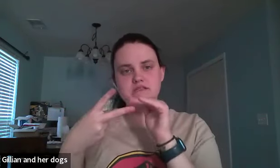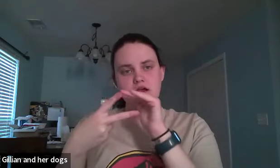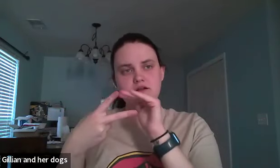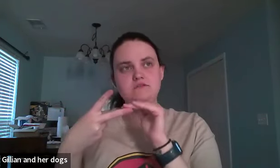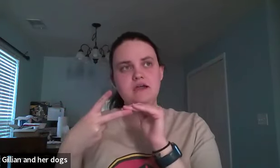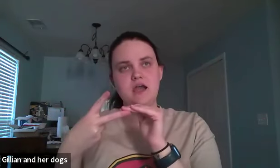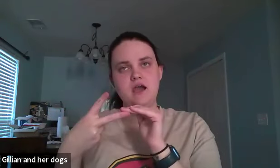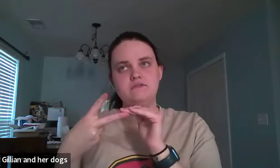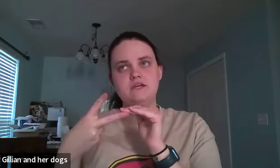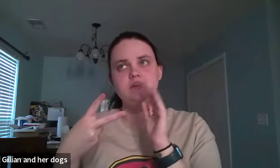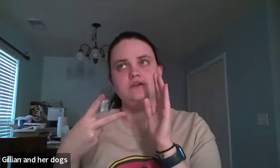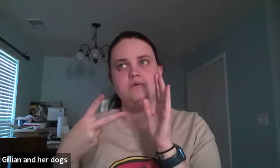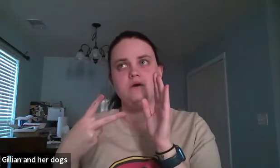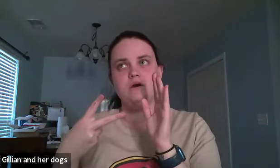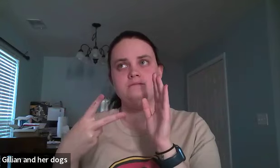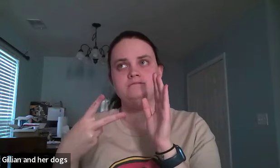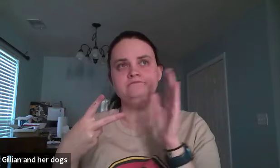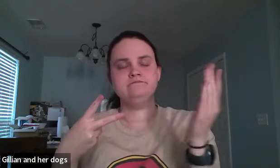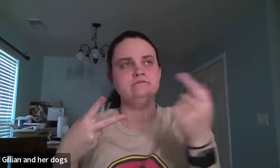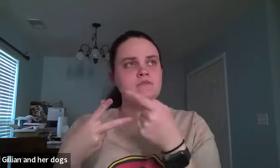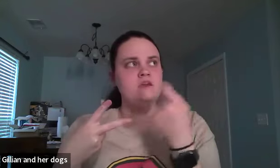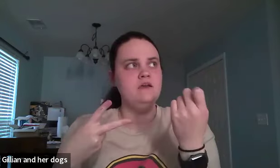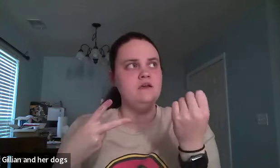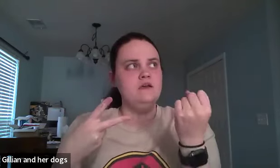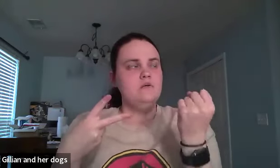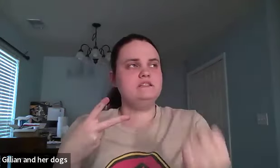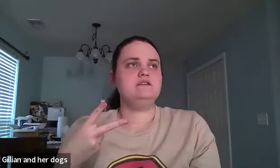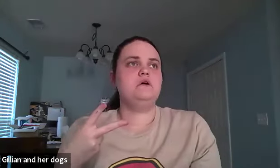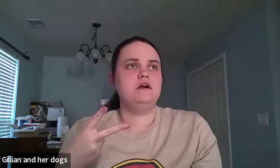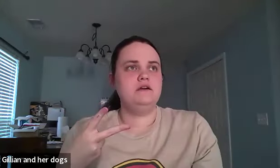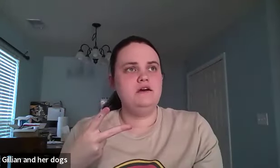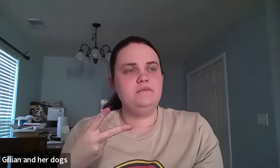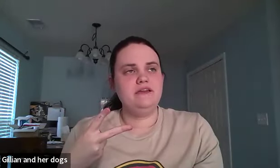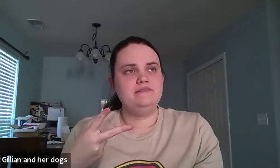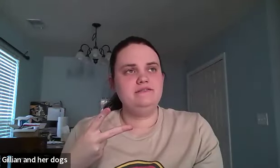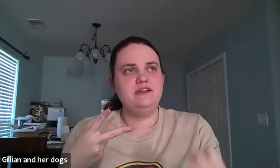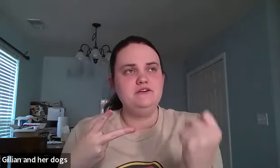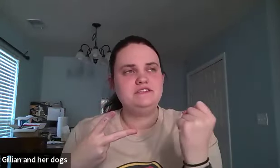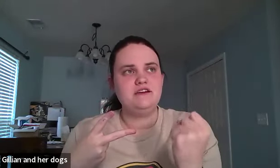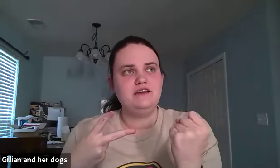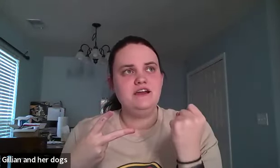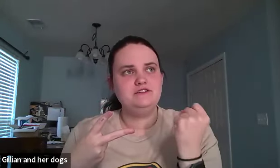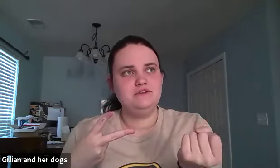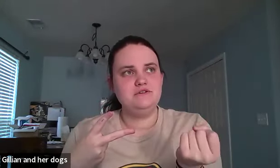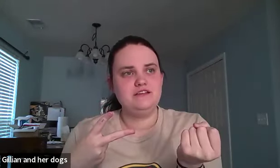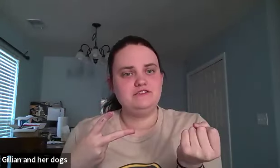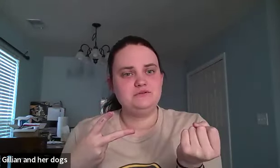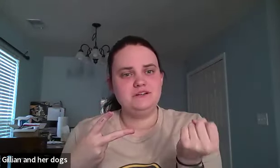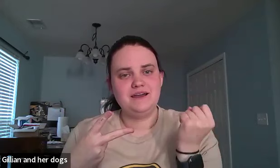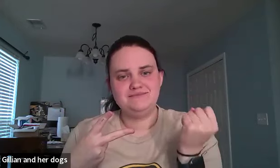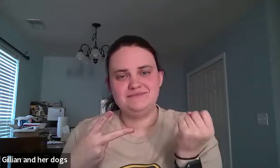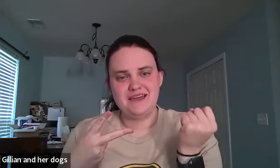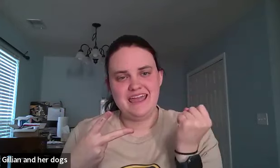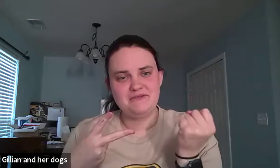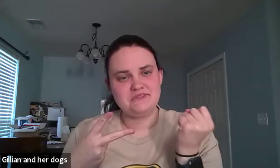is kind of like having your, what's the word? Oh man, I know the sign. I don't know the English word. I hate